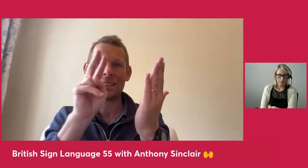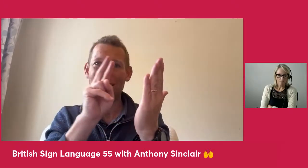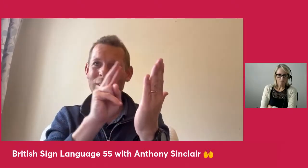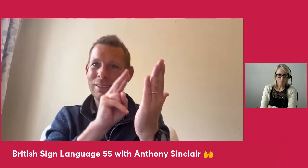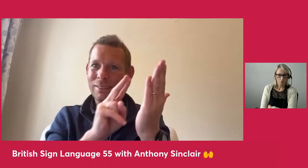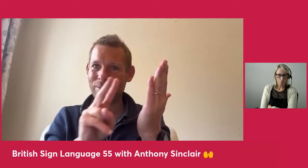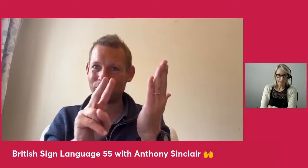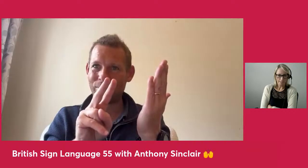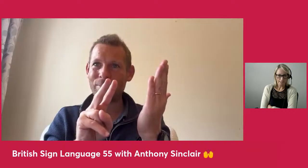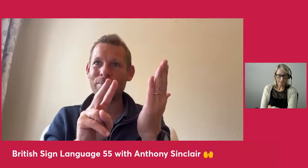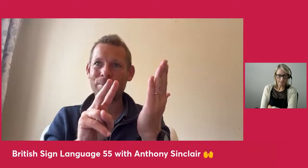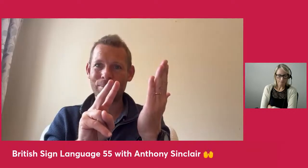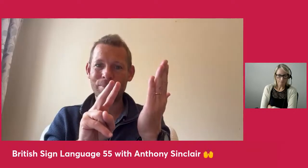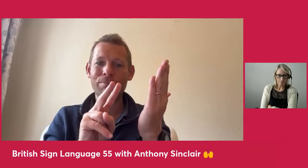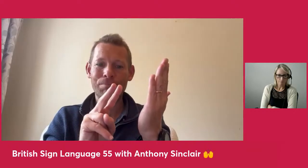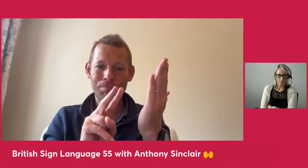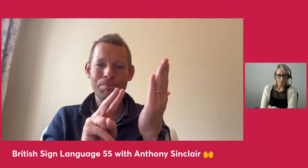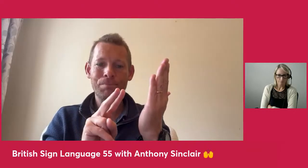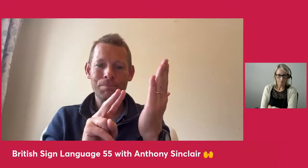and time for reading.